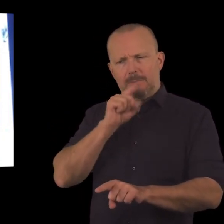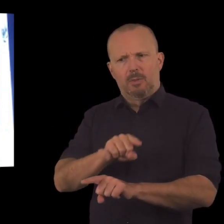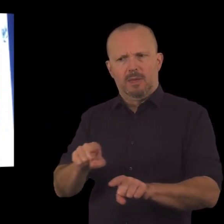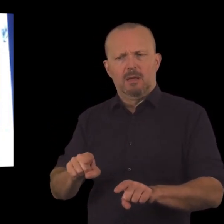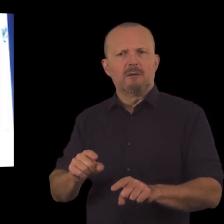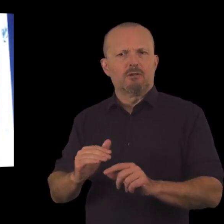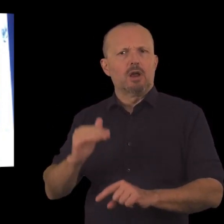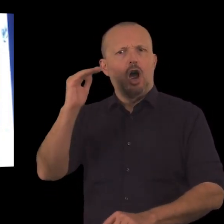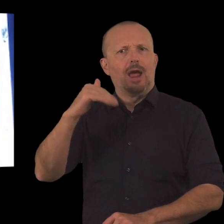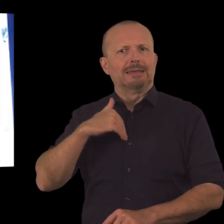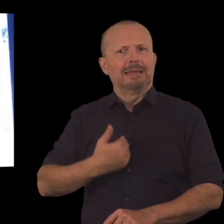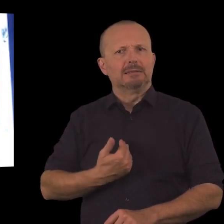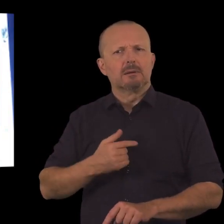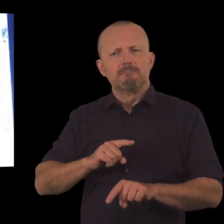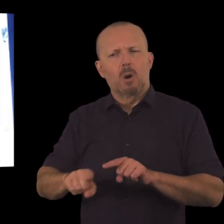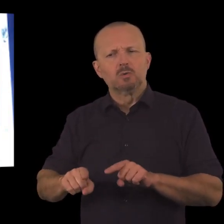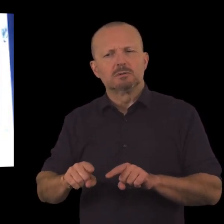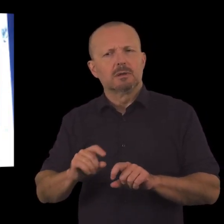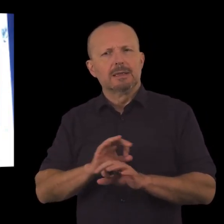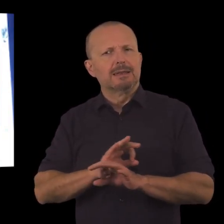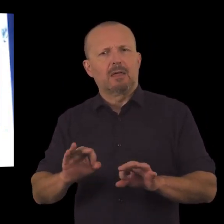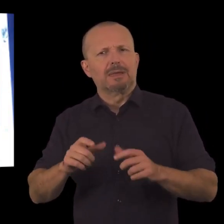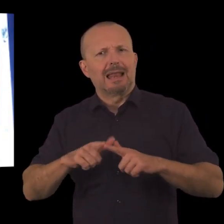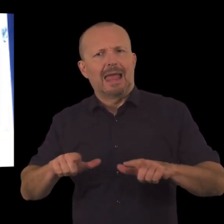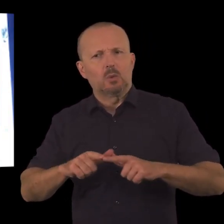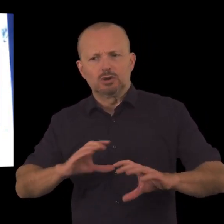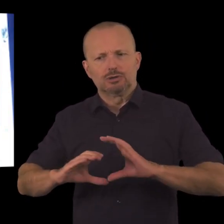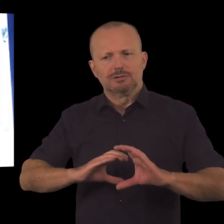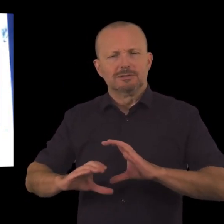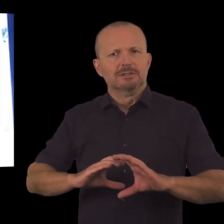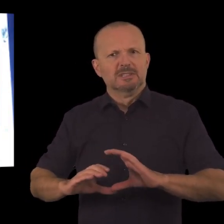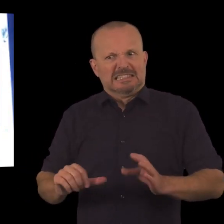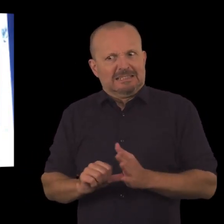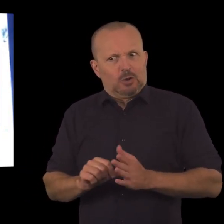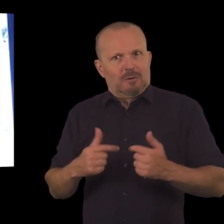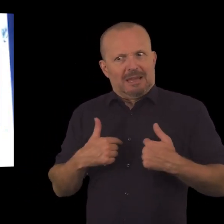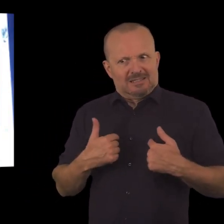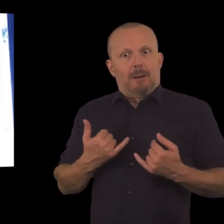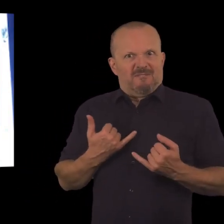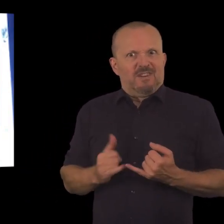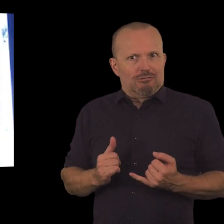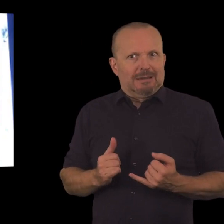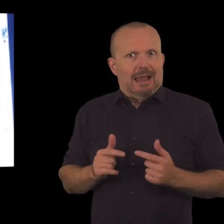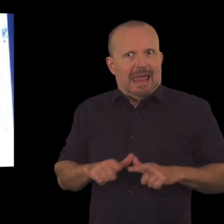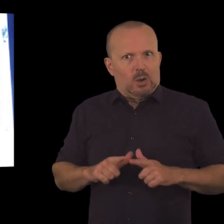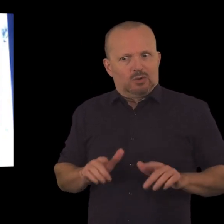high needs, mostly non-verbal. So this is a real stretch for me because I'm very